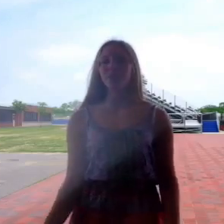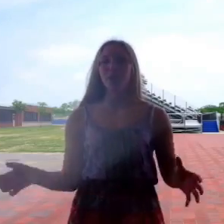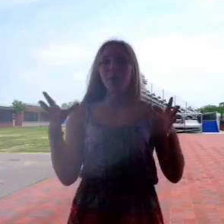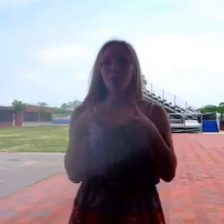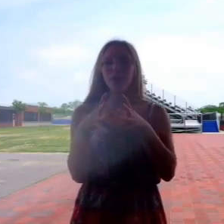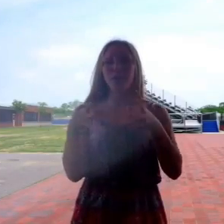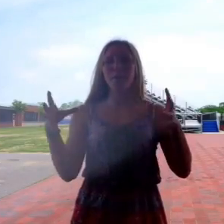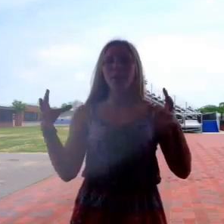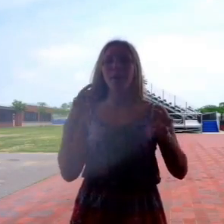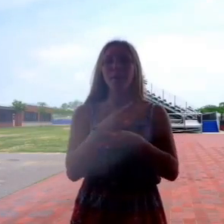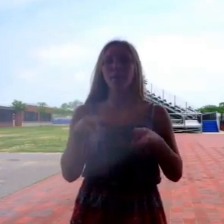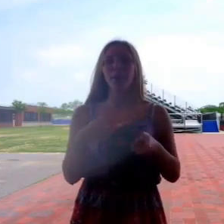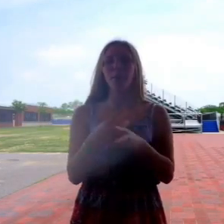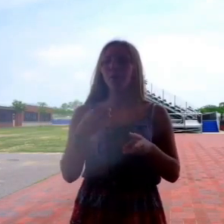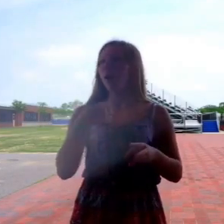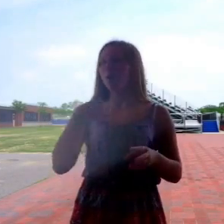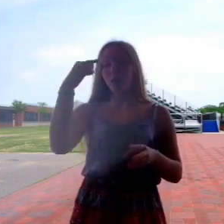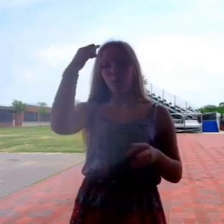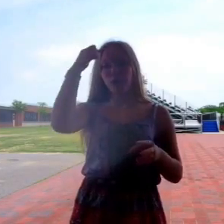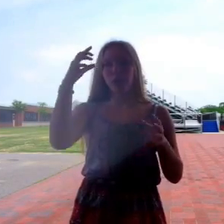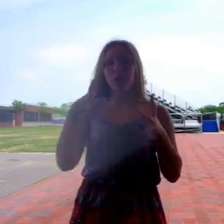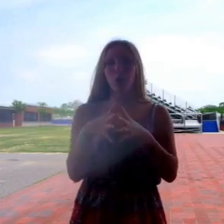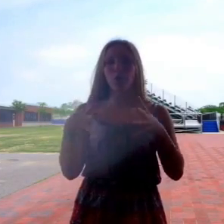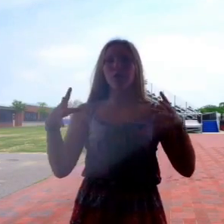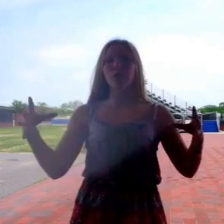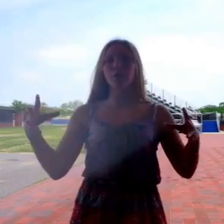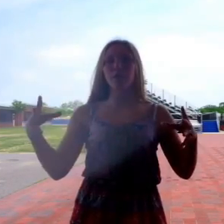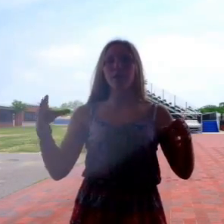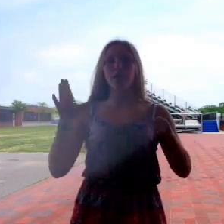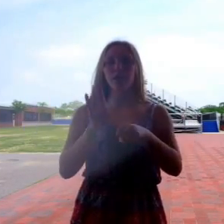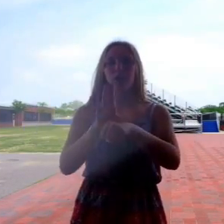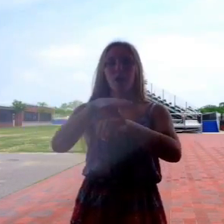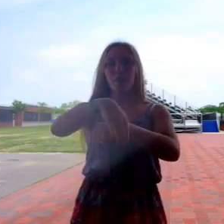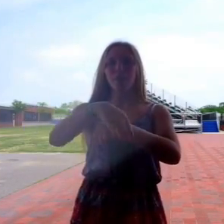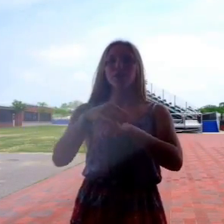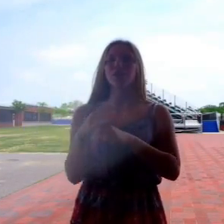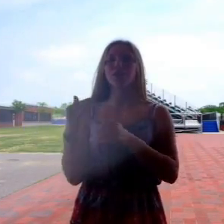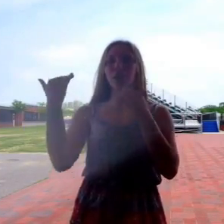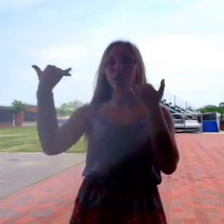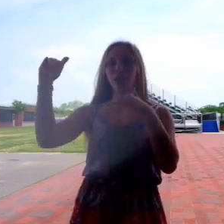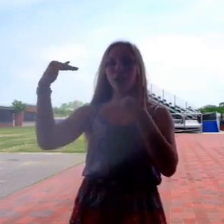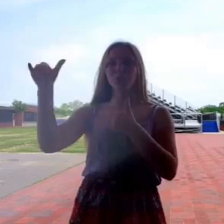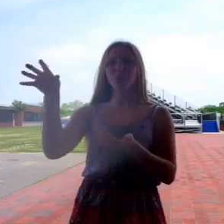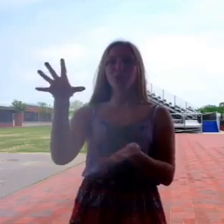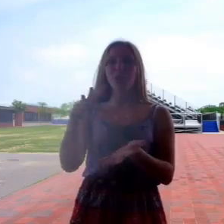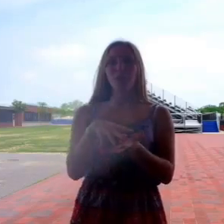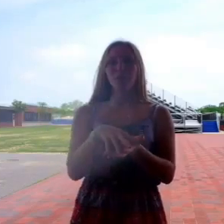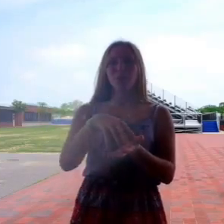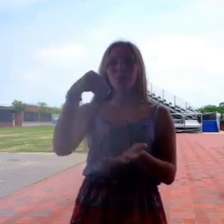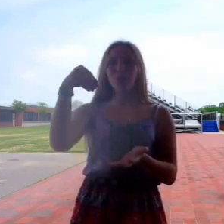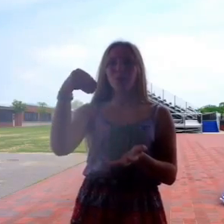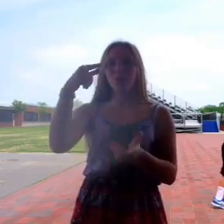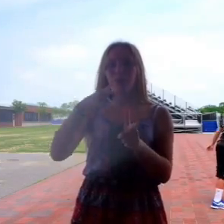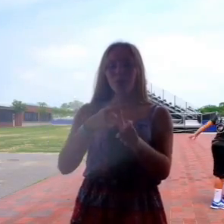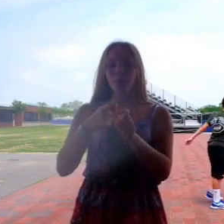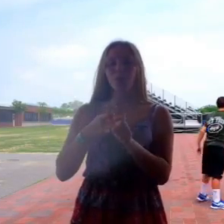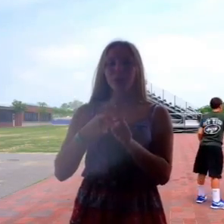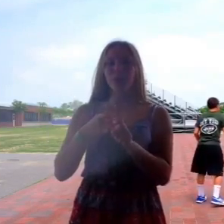It was a big, big world, but we thought we were bigger, pushing each other to the limits. We were learning